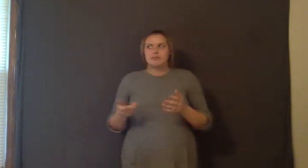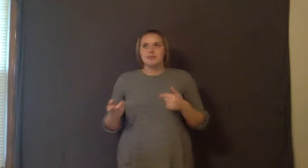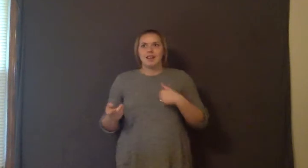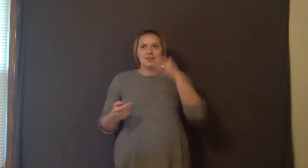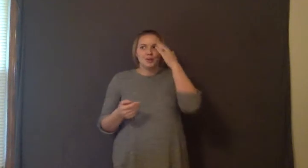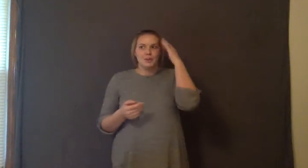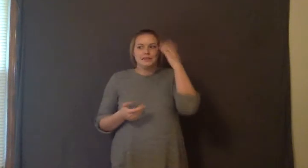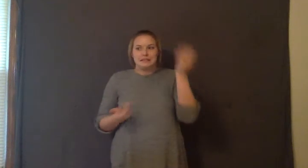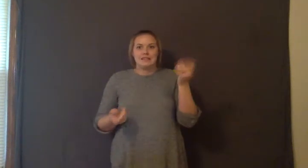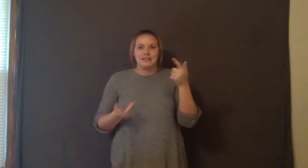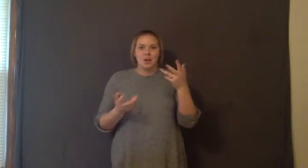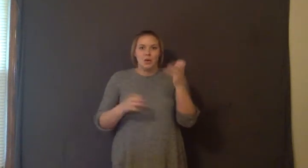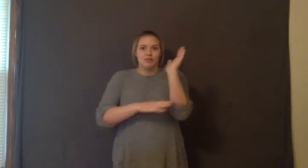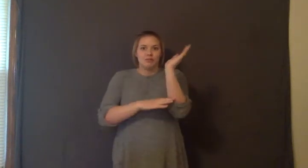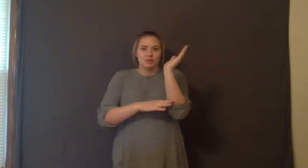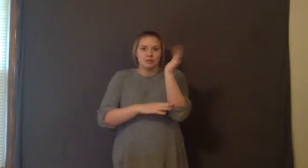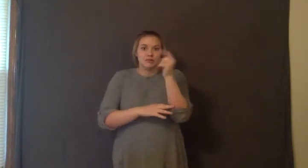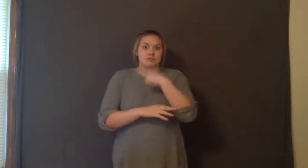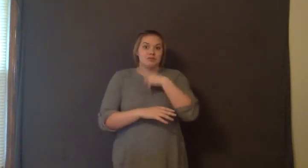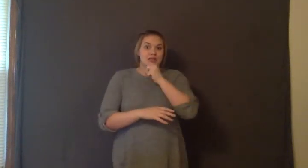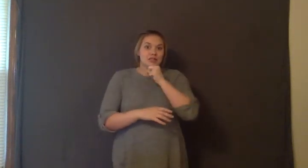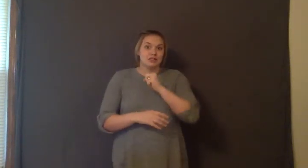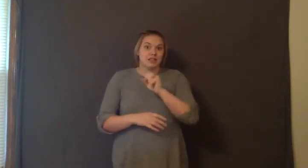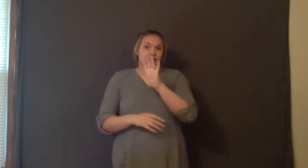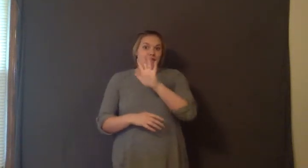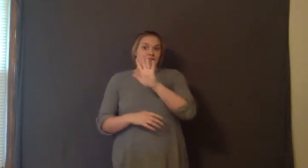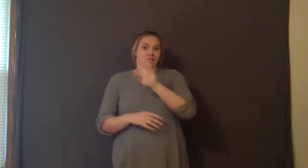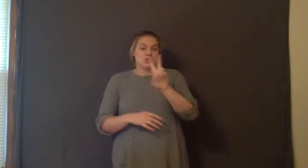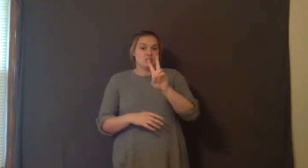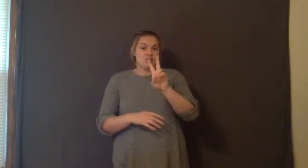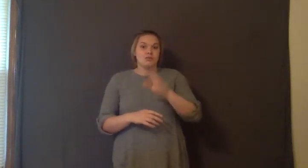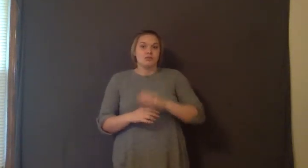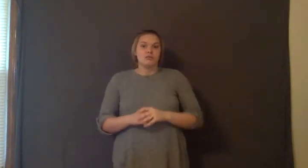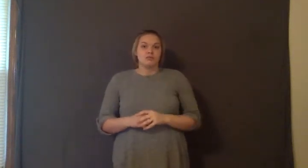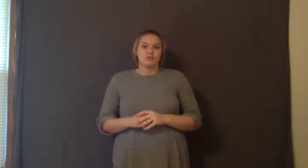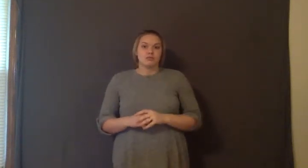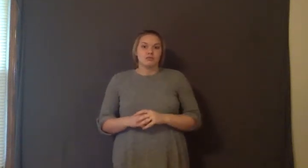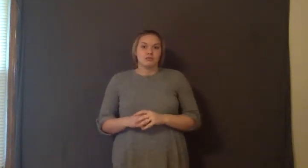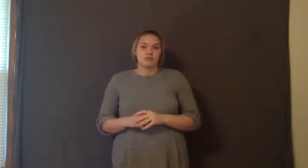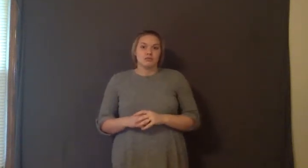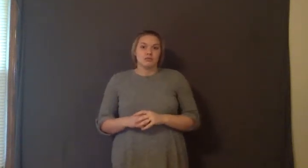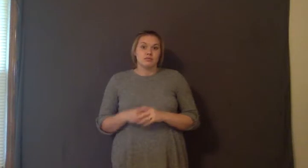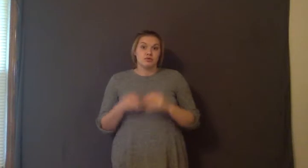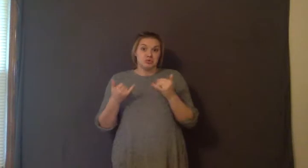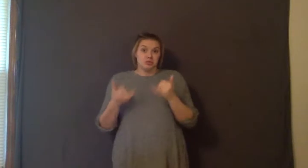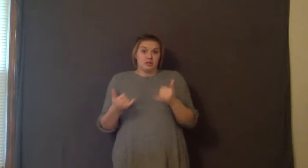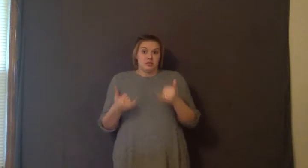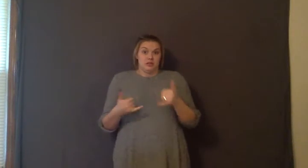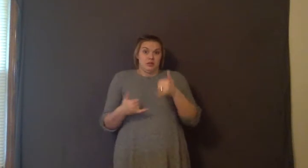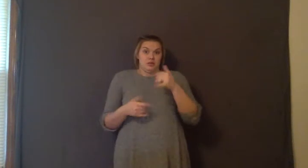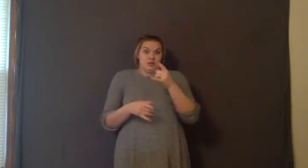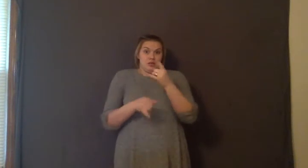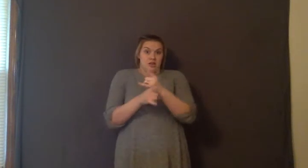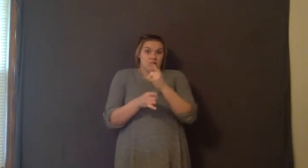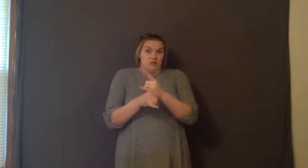I'm 52 years old, and I'm going to admit to you that I've never had a drop of alcohol.